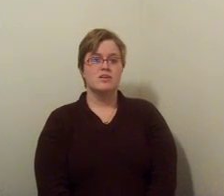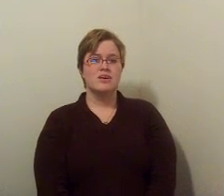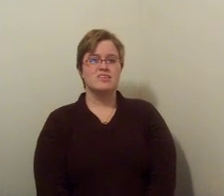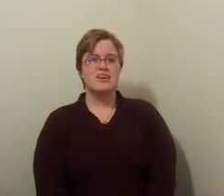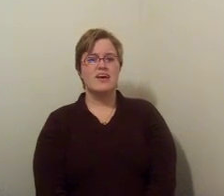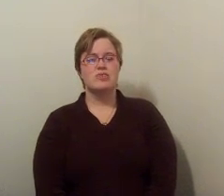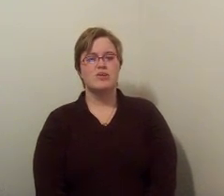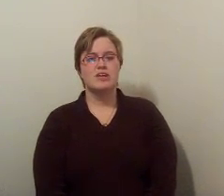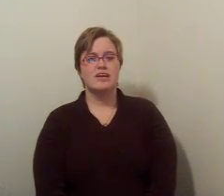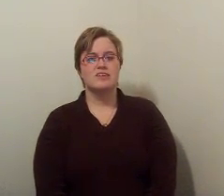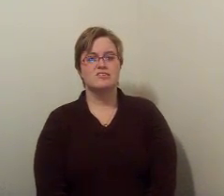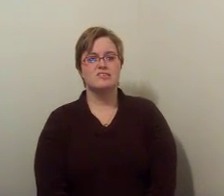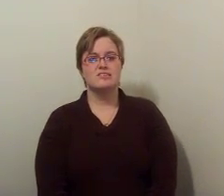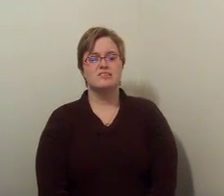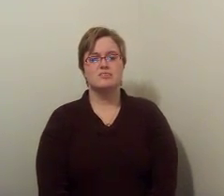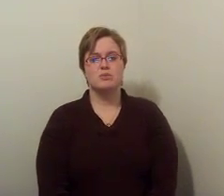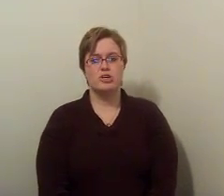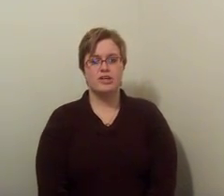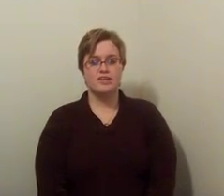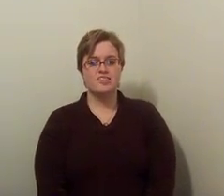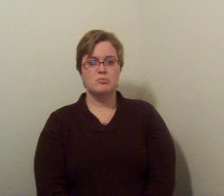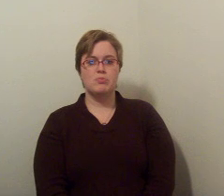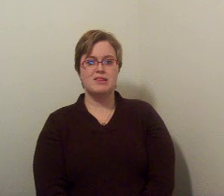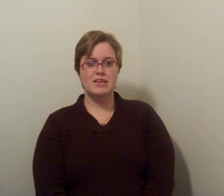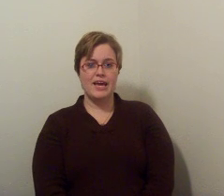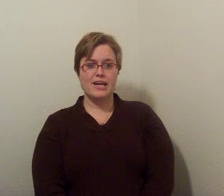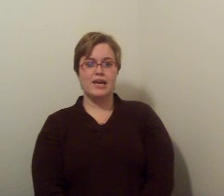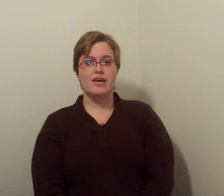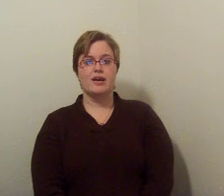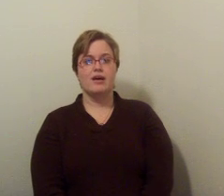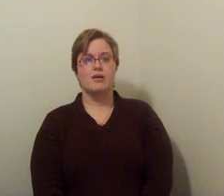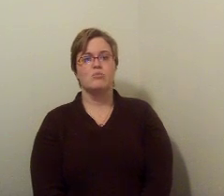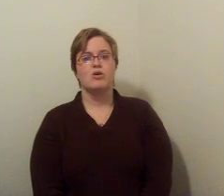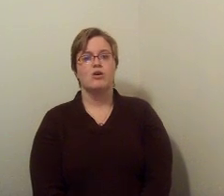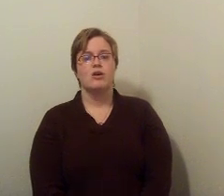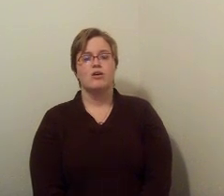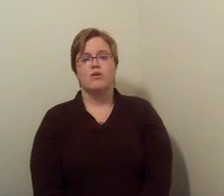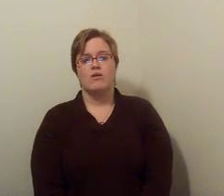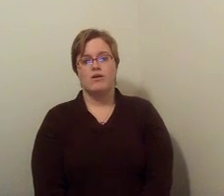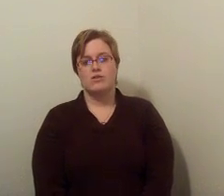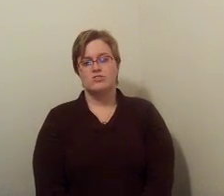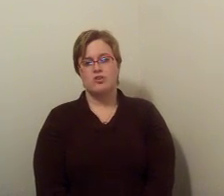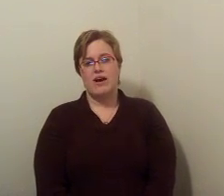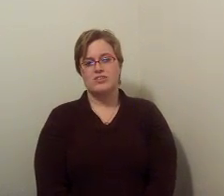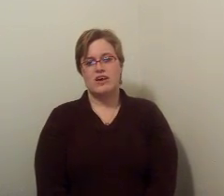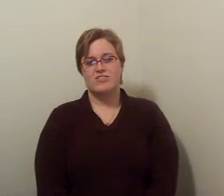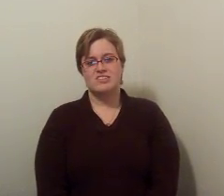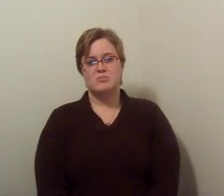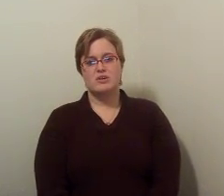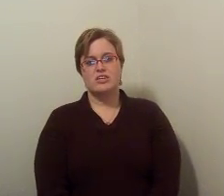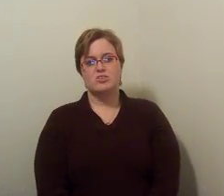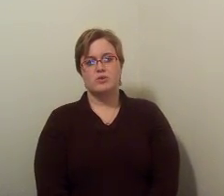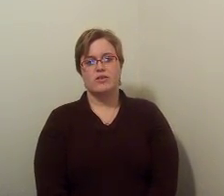Yes, I haven't really experienced planning or don't have a lot of experience with